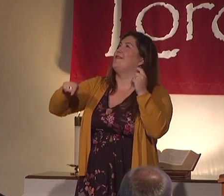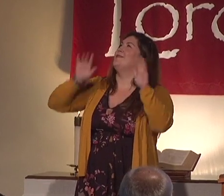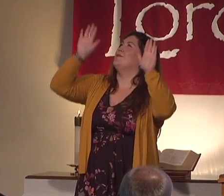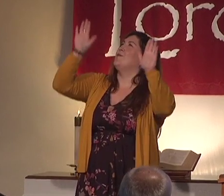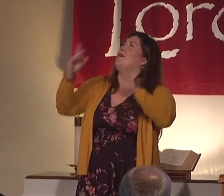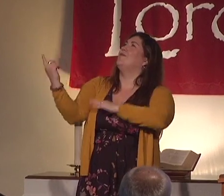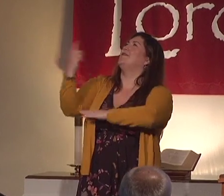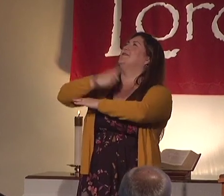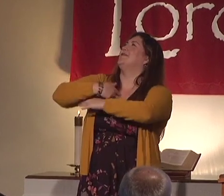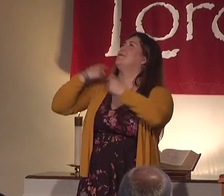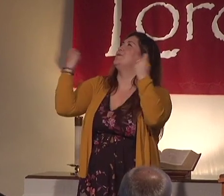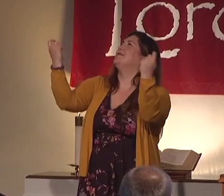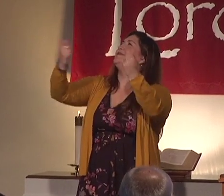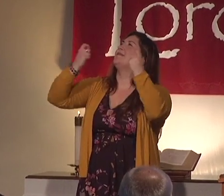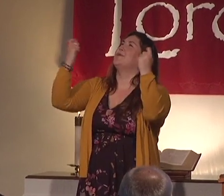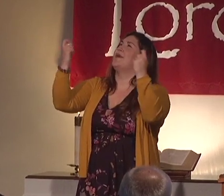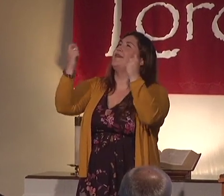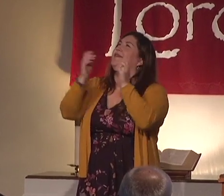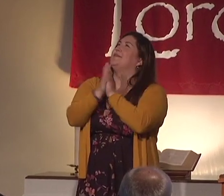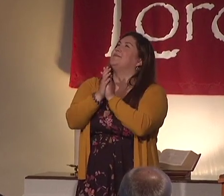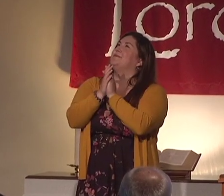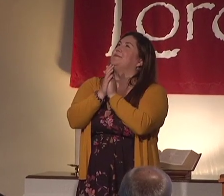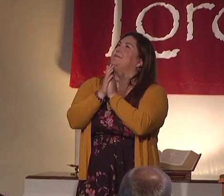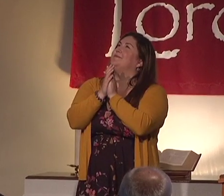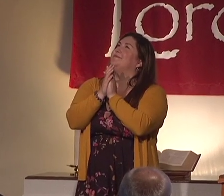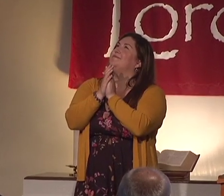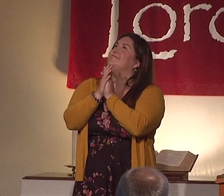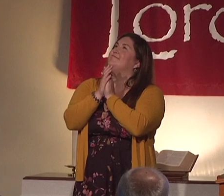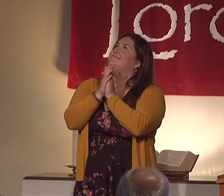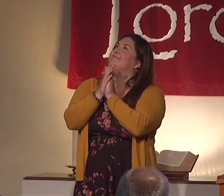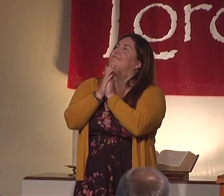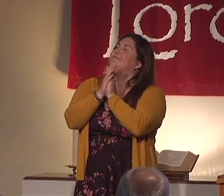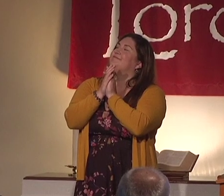We thank you for this wonderful day where we can celebrate.